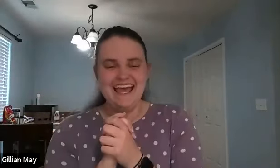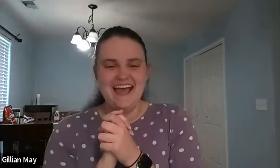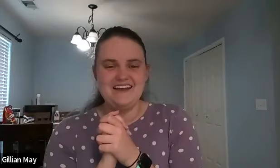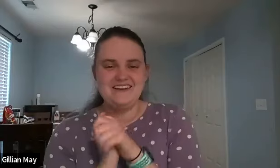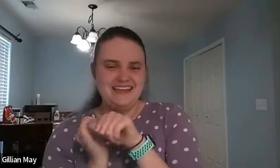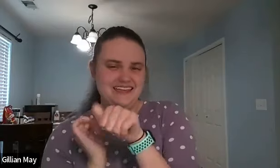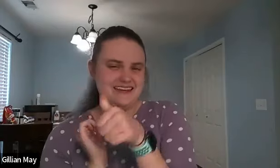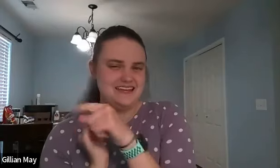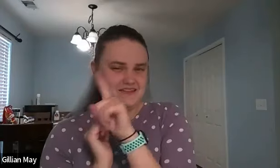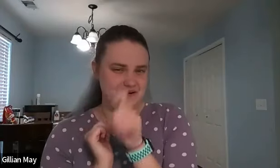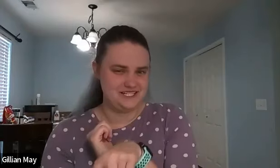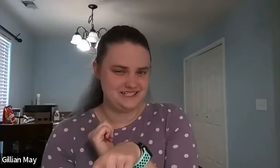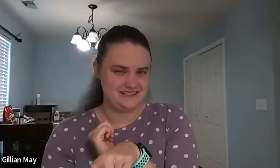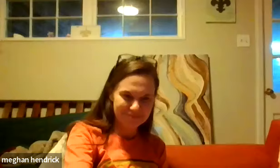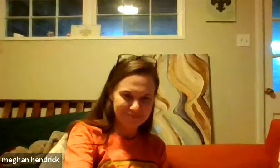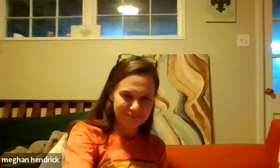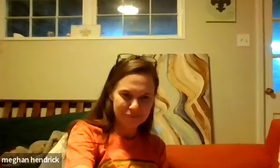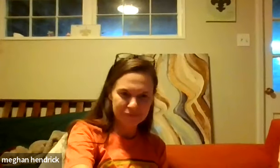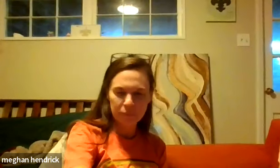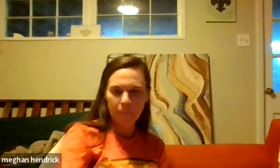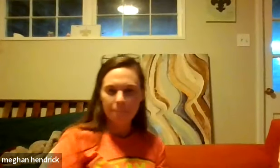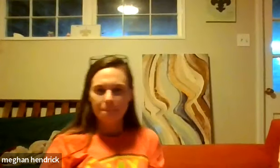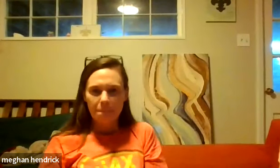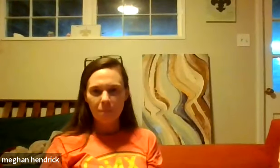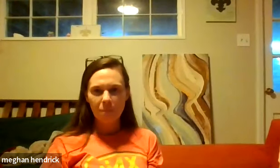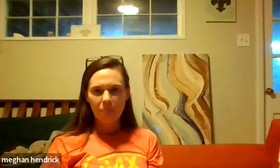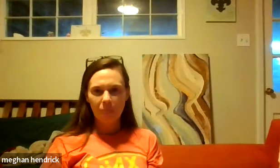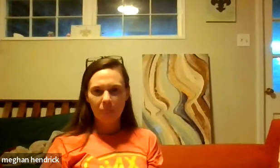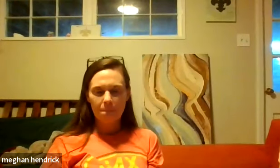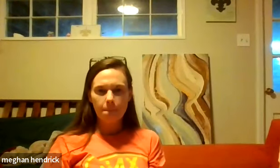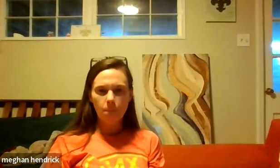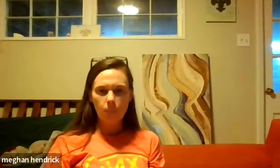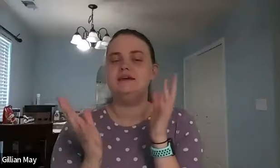Are there any other questions? And like I said, I think, and I